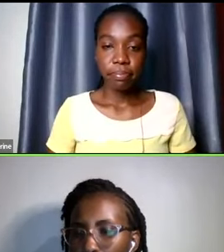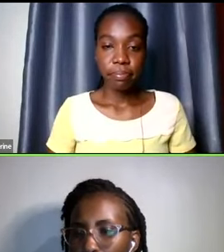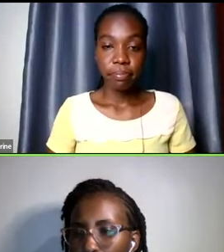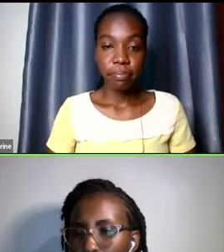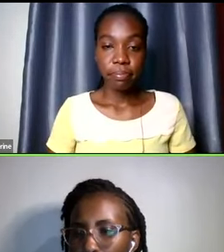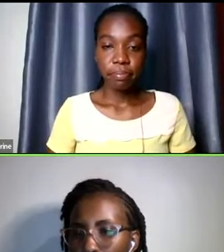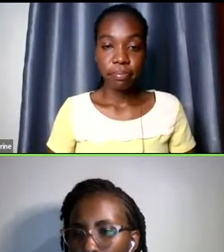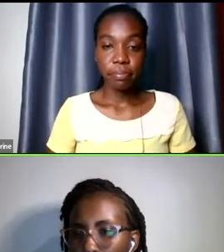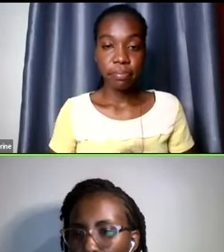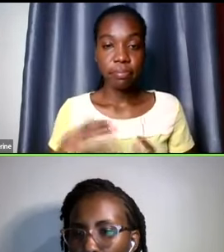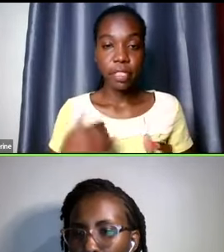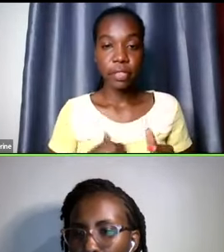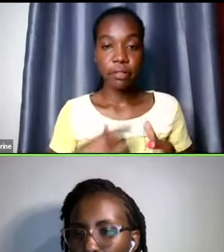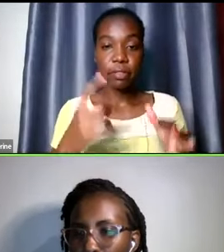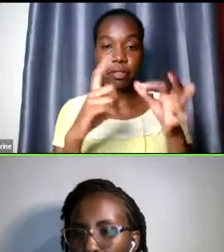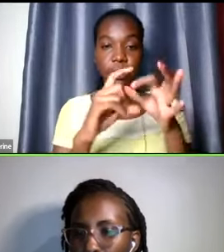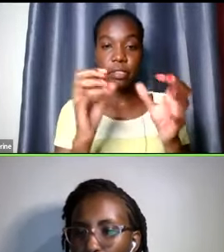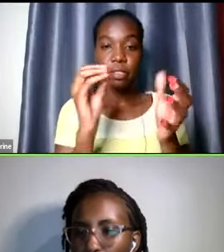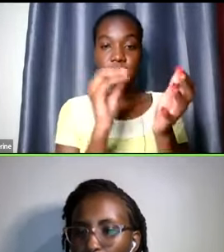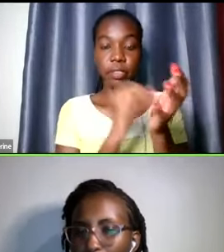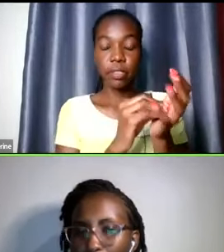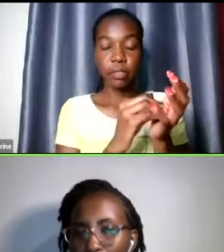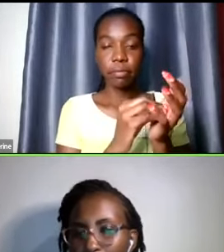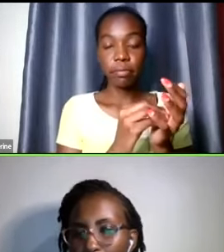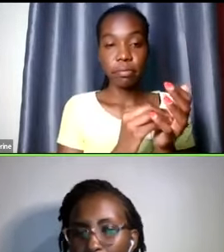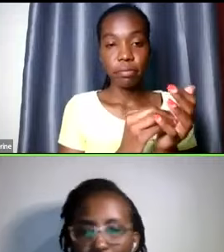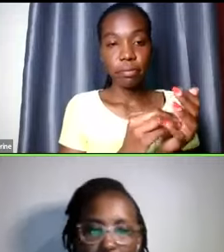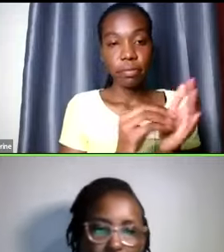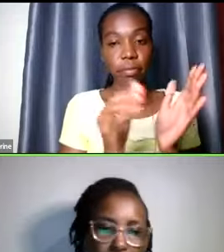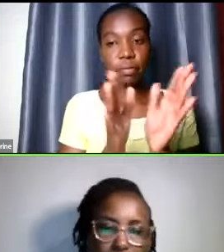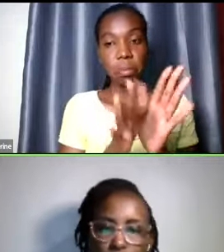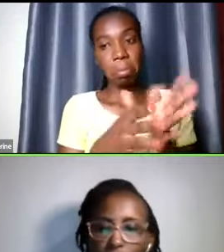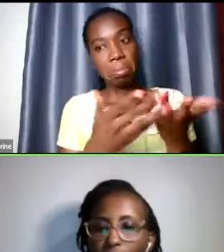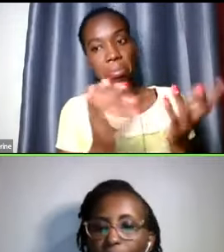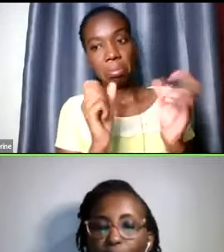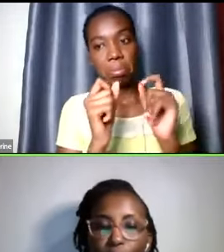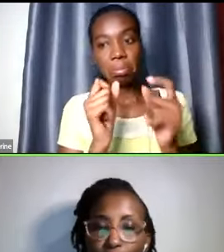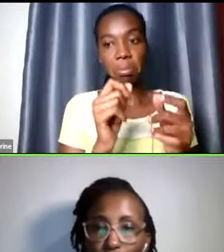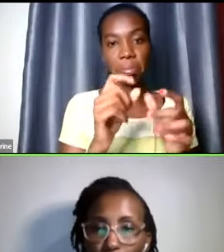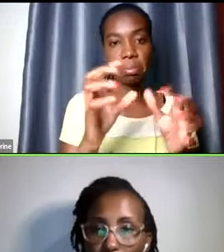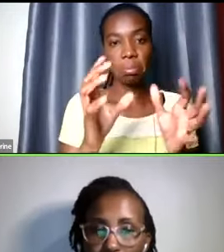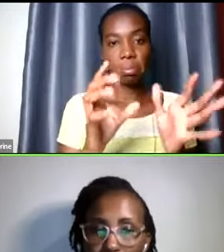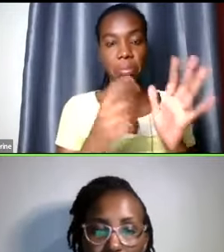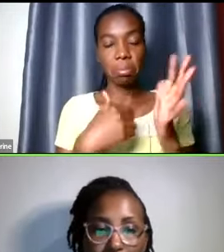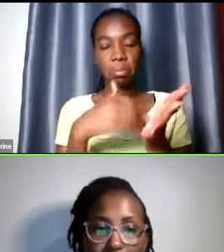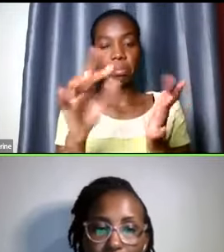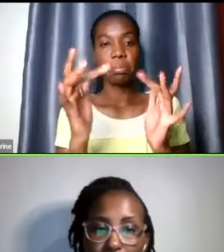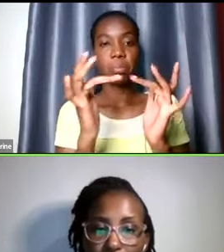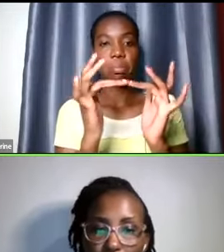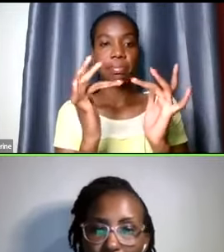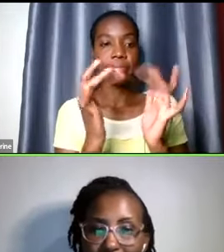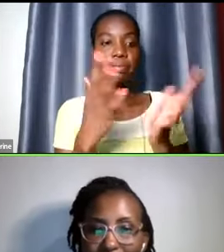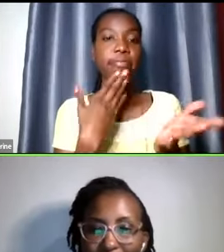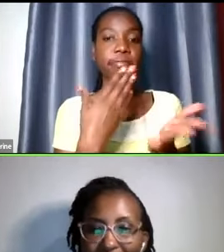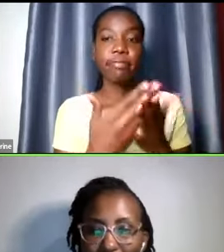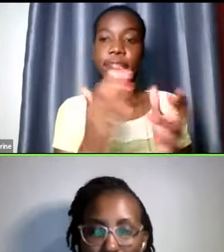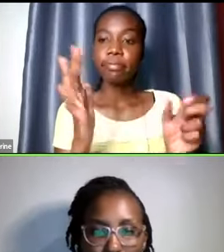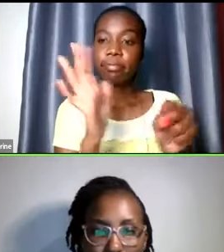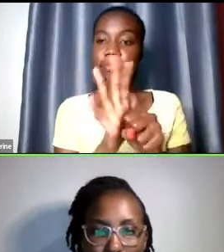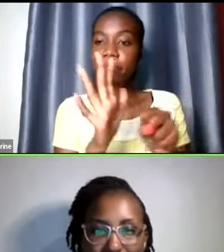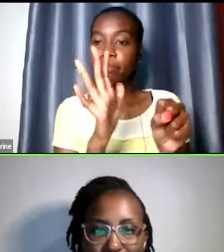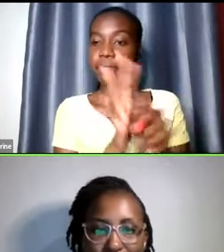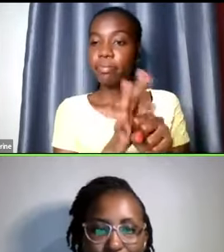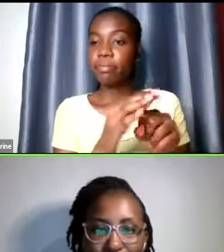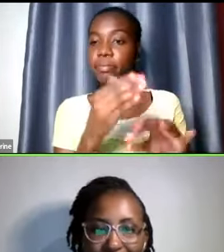Here is the link again, Juliet, or you can email us and we'll share the link as well. So thank you so much, guys. I think we have gone past our time.